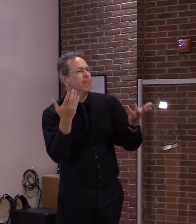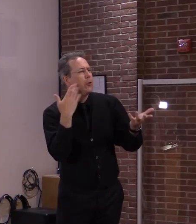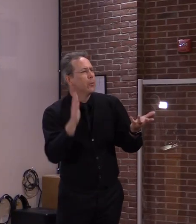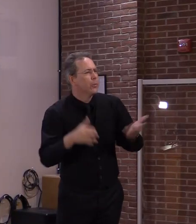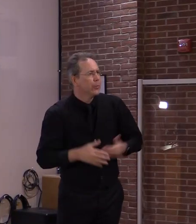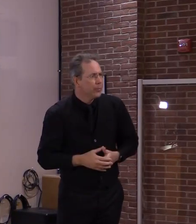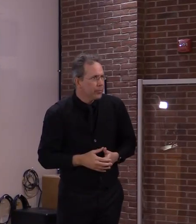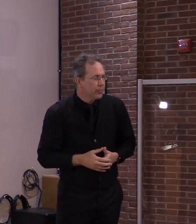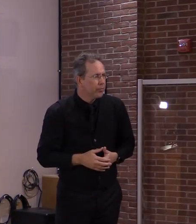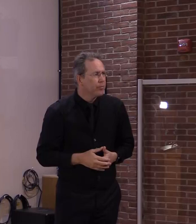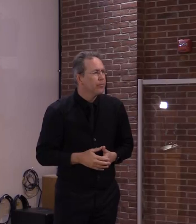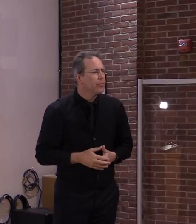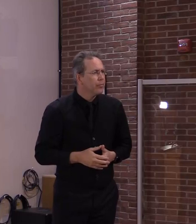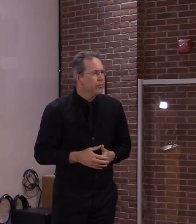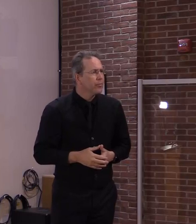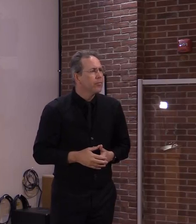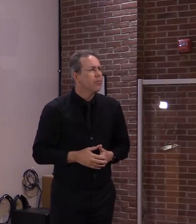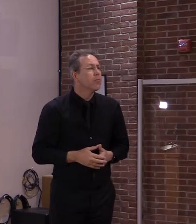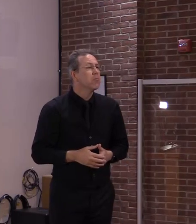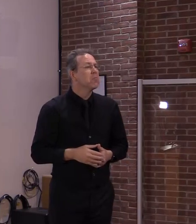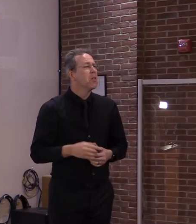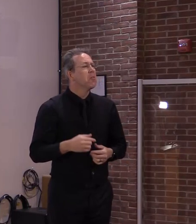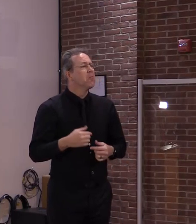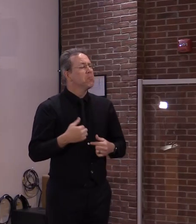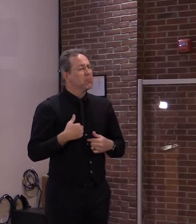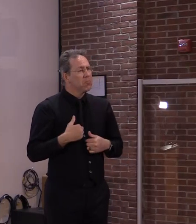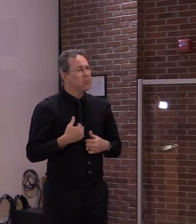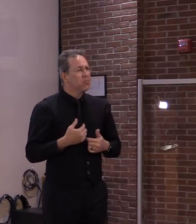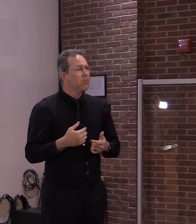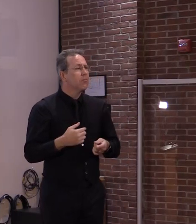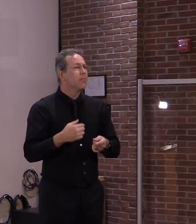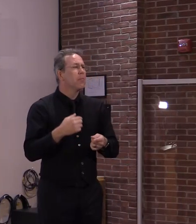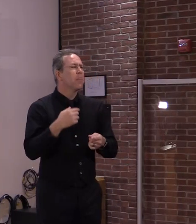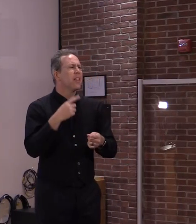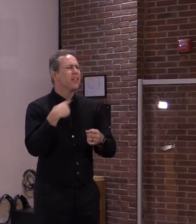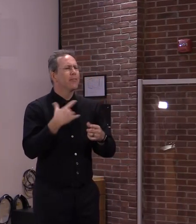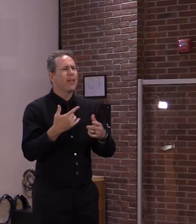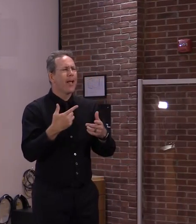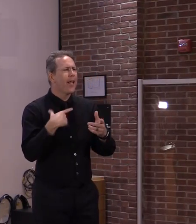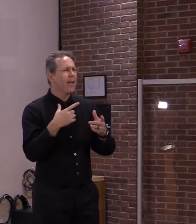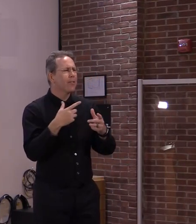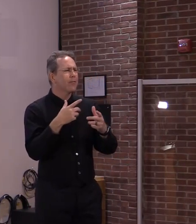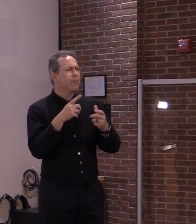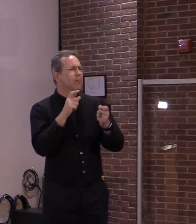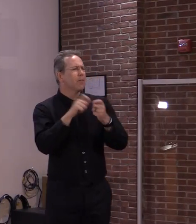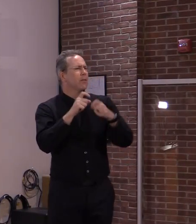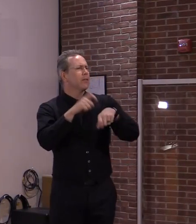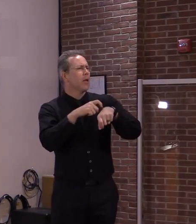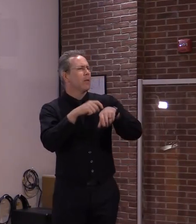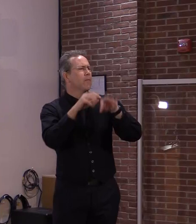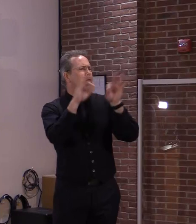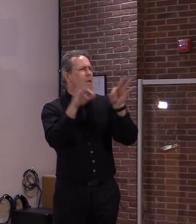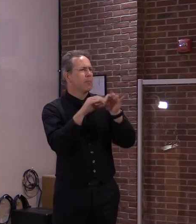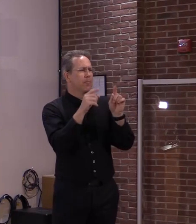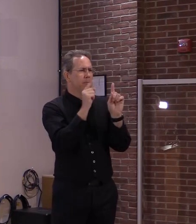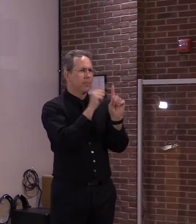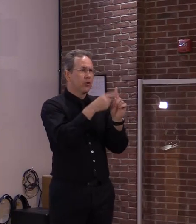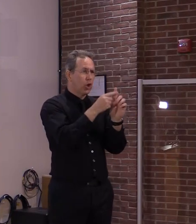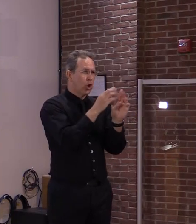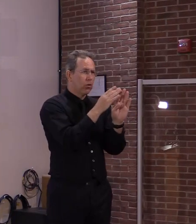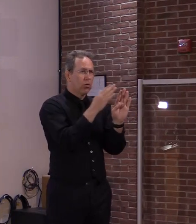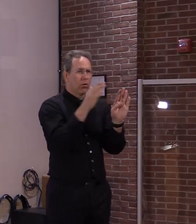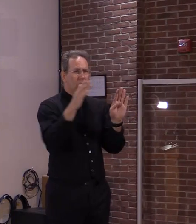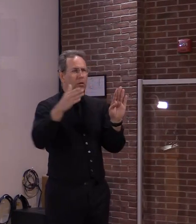take into account the amount of time that they want to see for the data to be more firm.